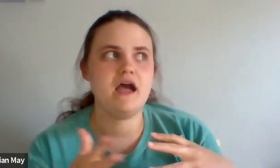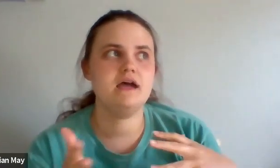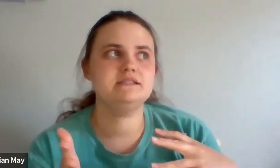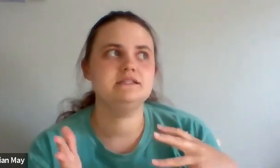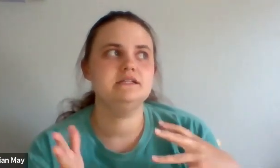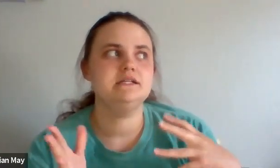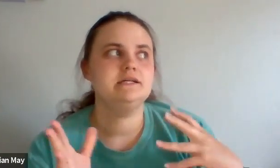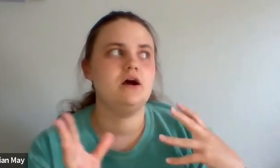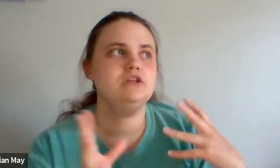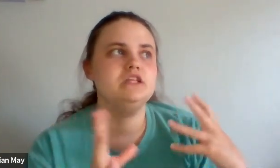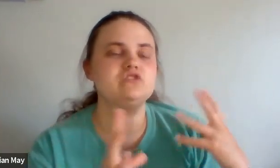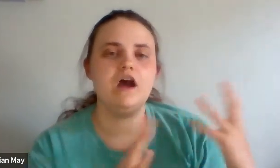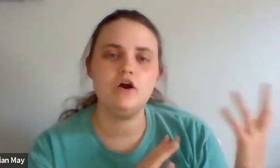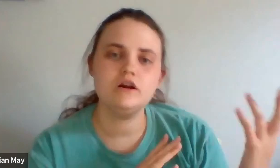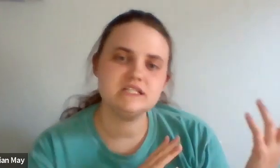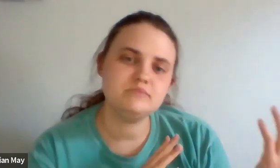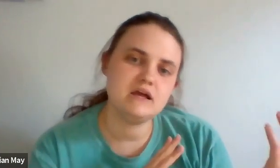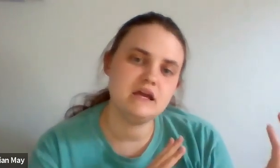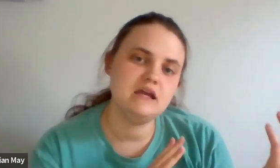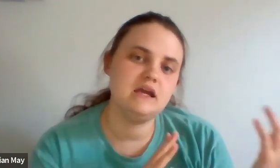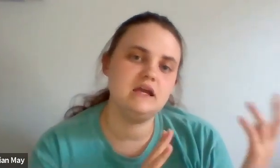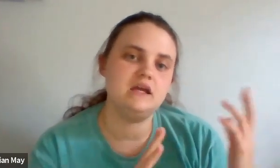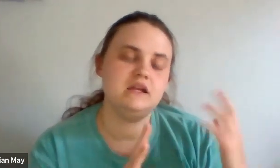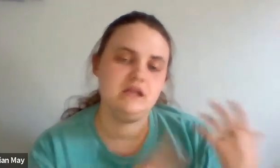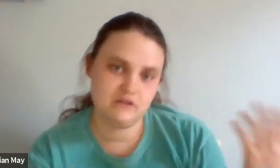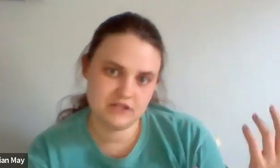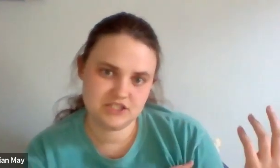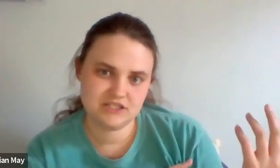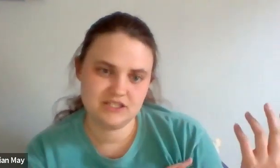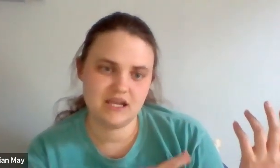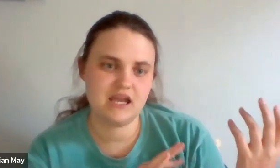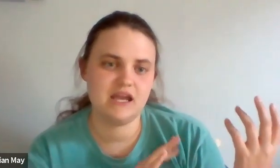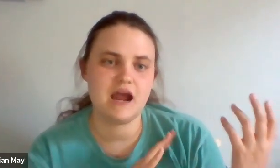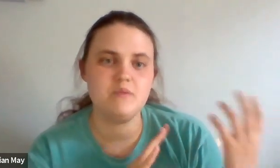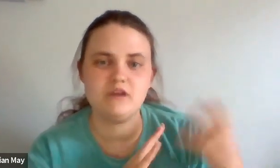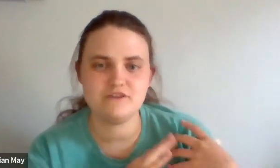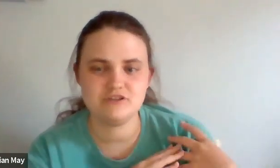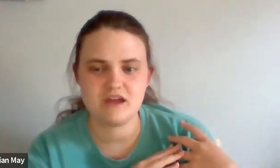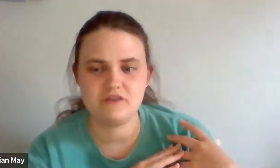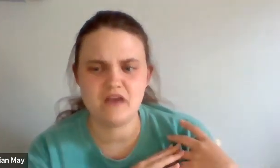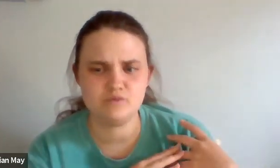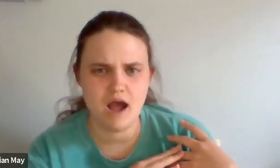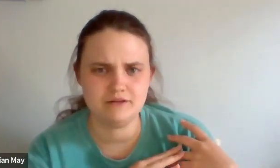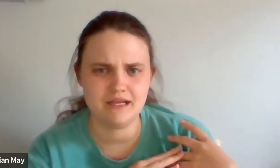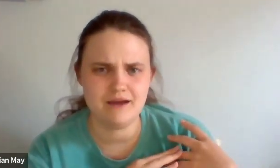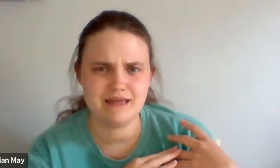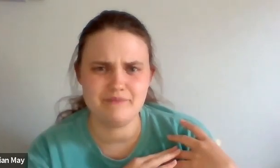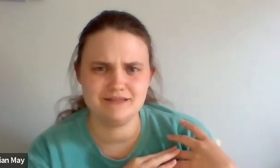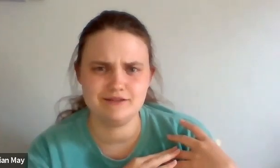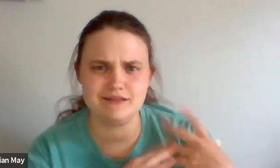that it's kind of hard to explain in English. And I remember when I first heard that, I thought, that's wild. Like, how does that make sense? Like,